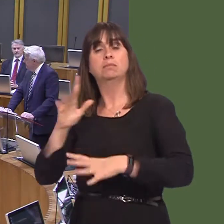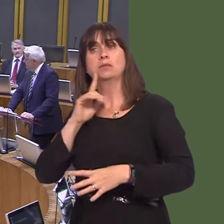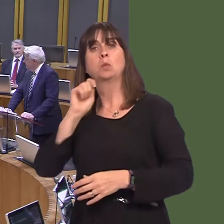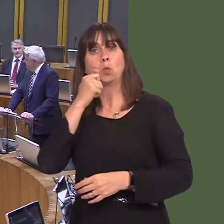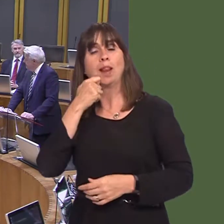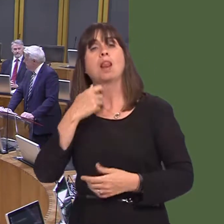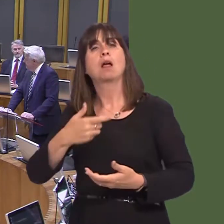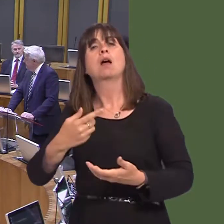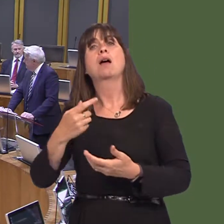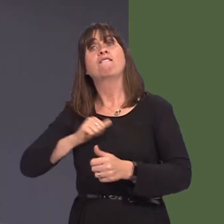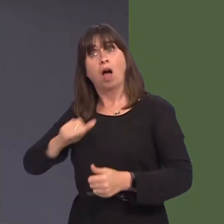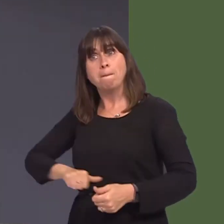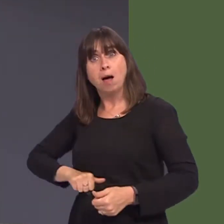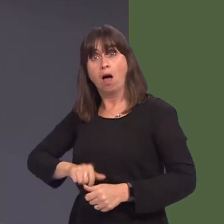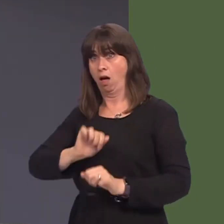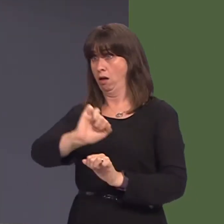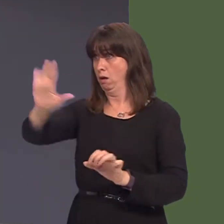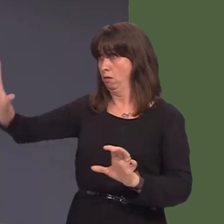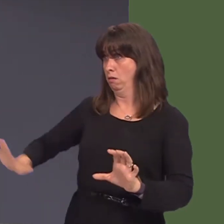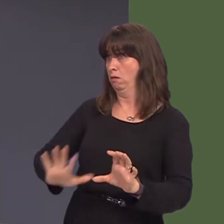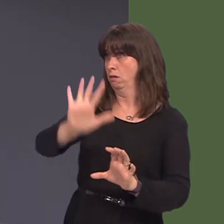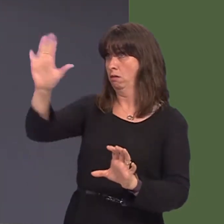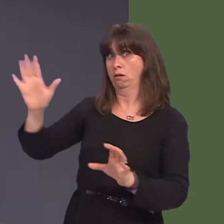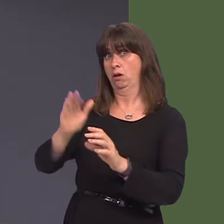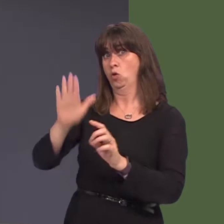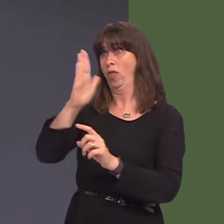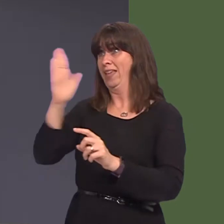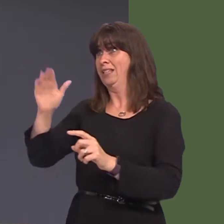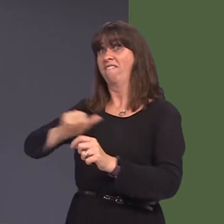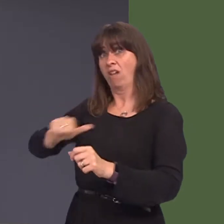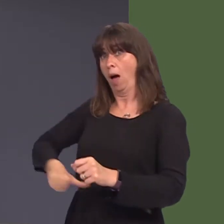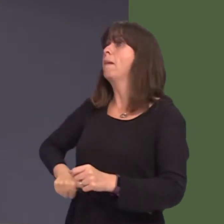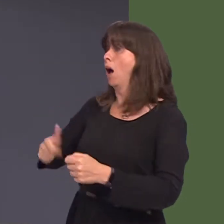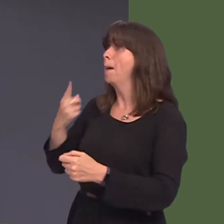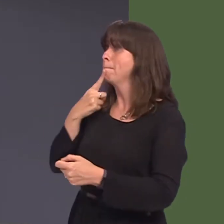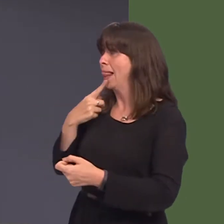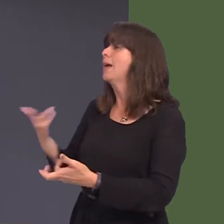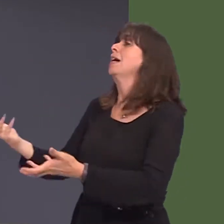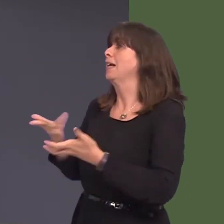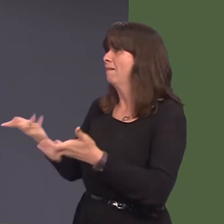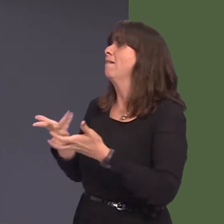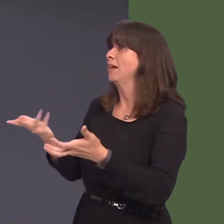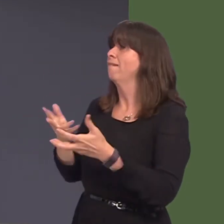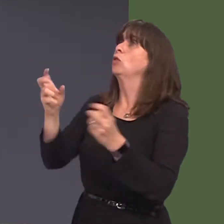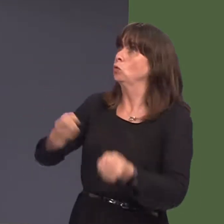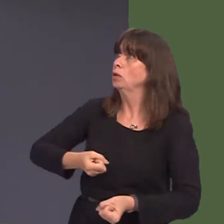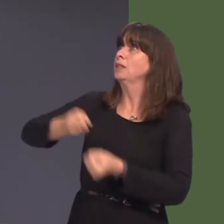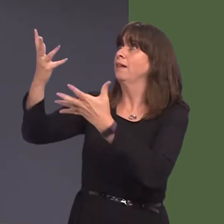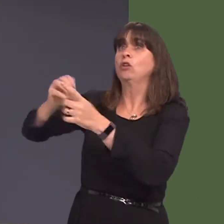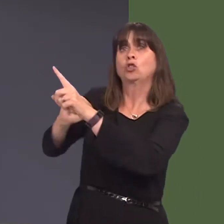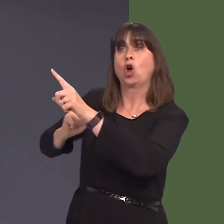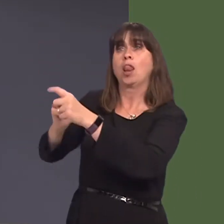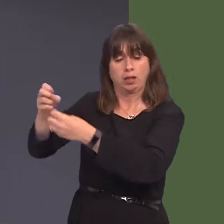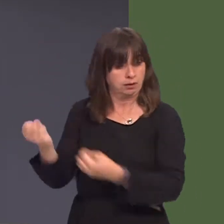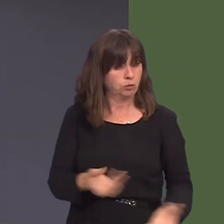take milk from farmers in the North East, but for how long will they be willing to transfer that to Scotland and to Devon